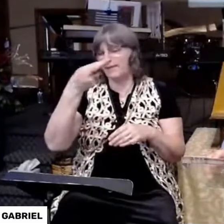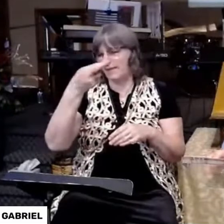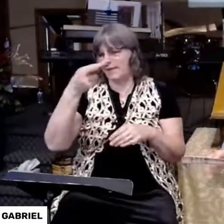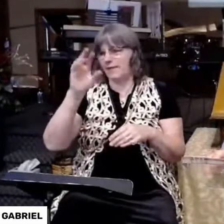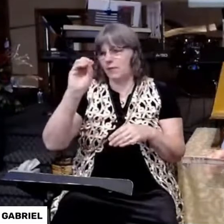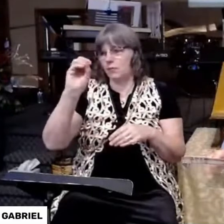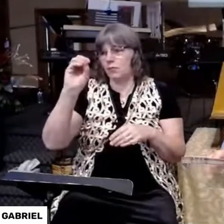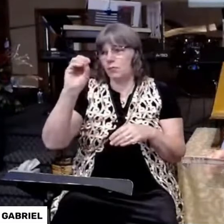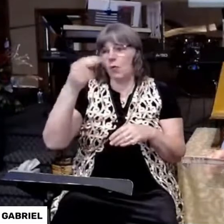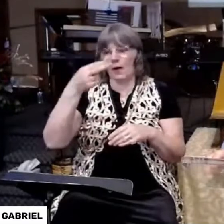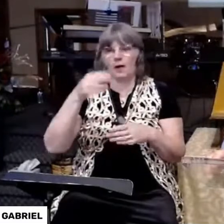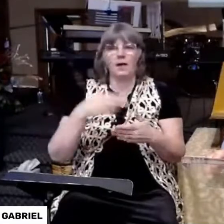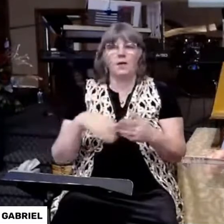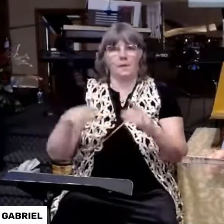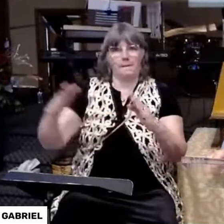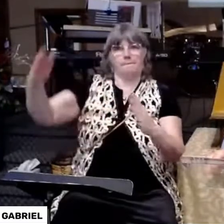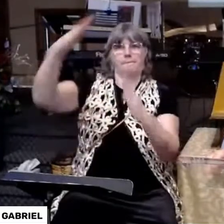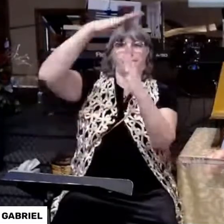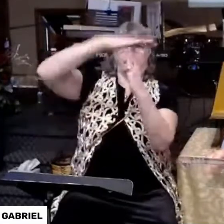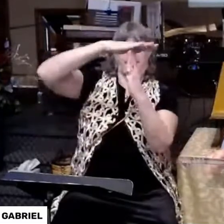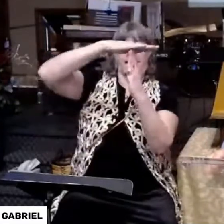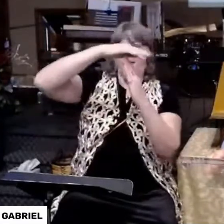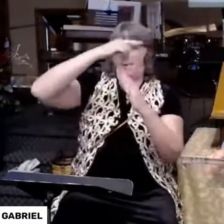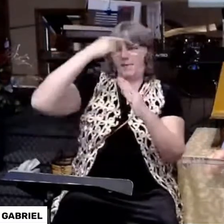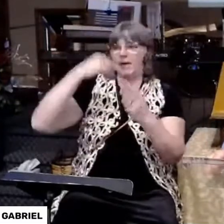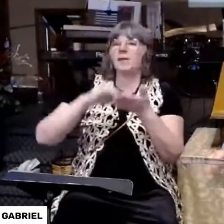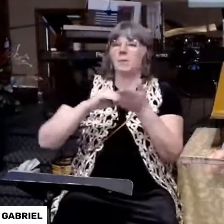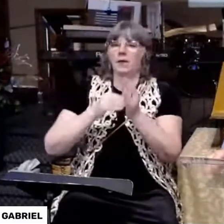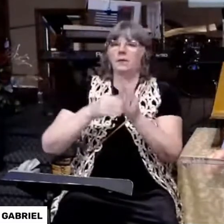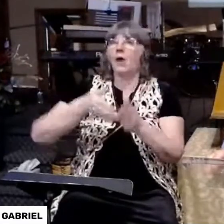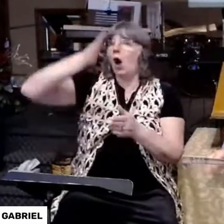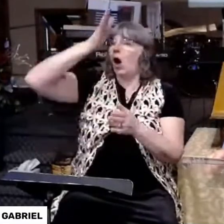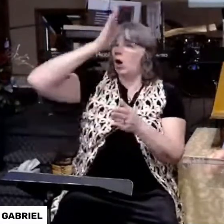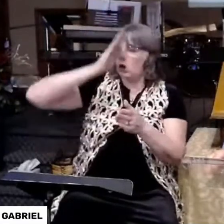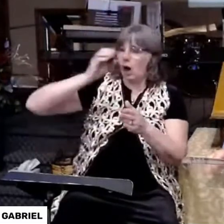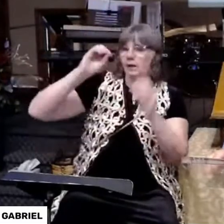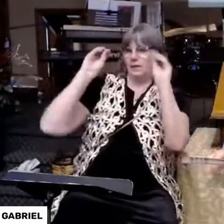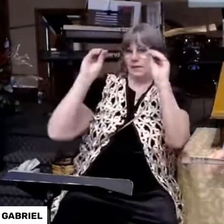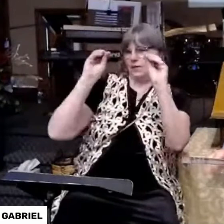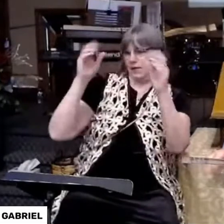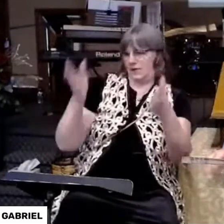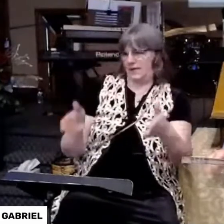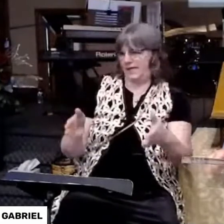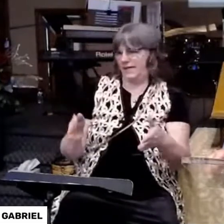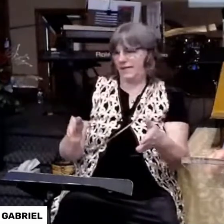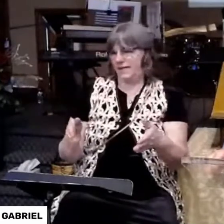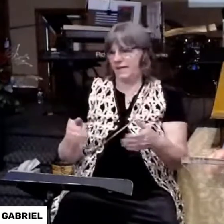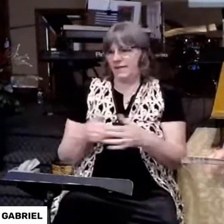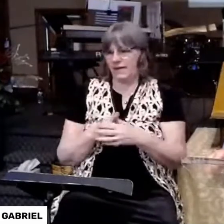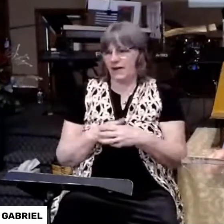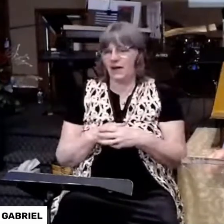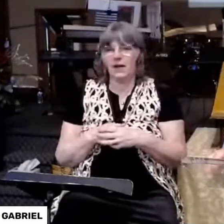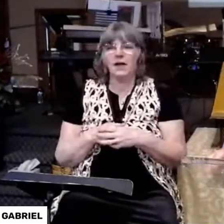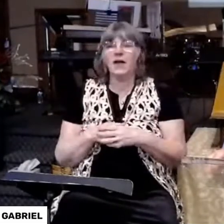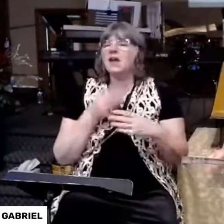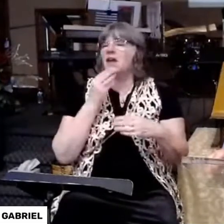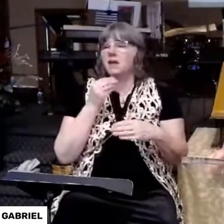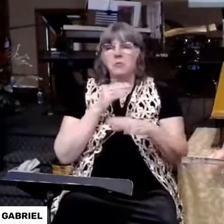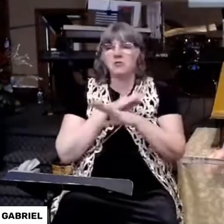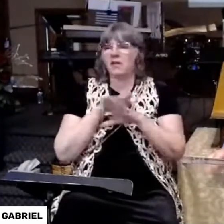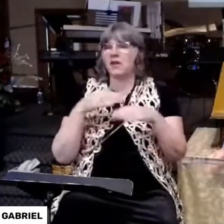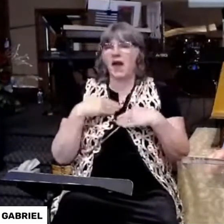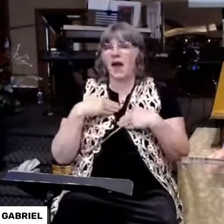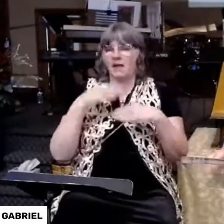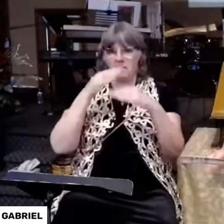put a capital T on it because we refer to God's Torah. Hebrew doesn't have capital letters. But